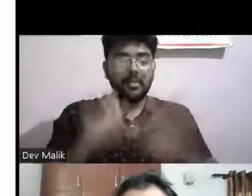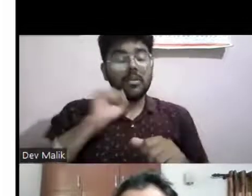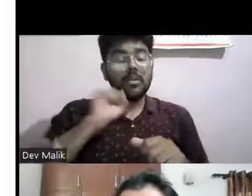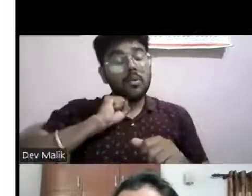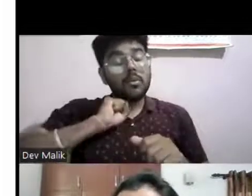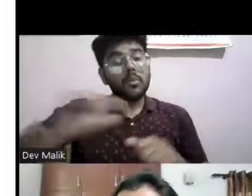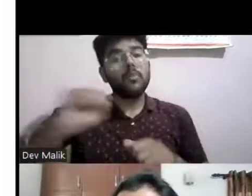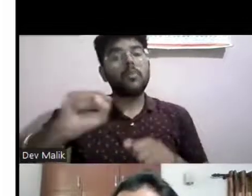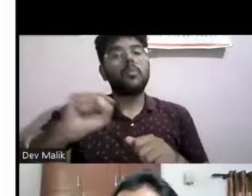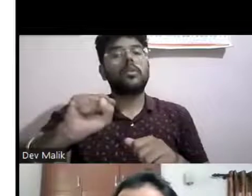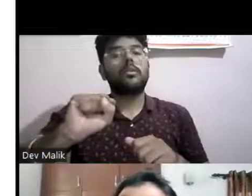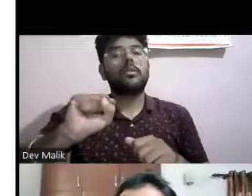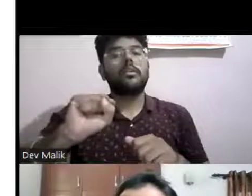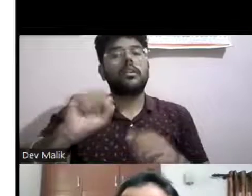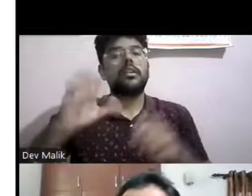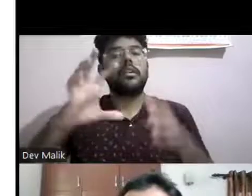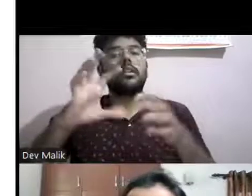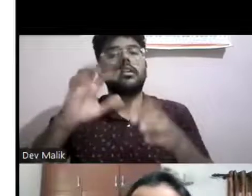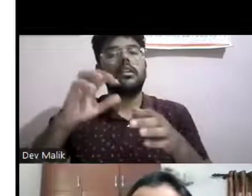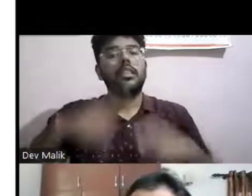people writing about themselves. And